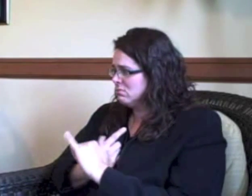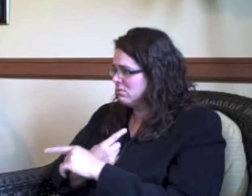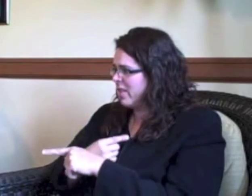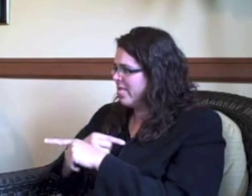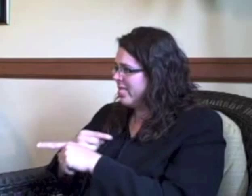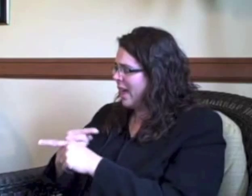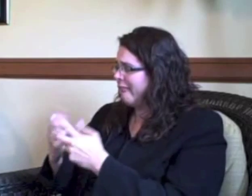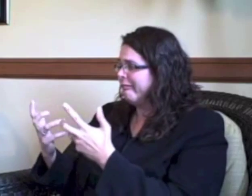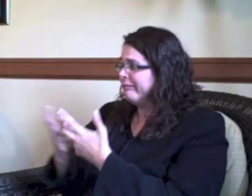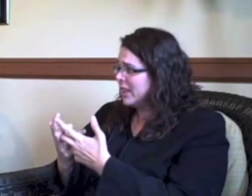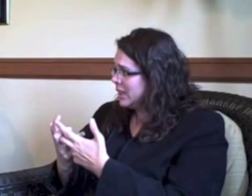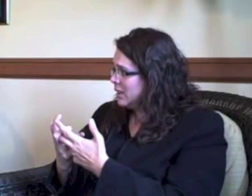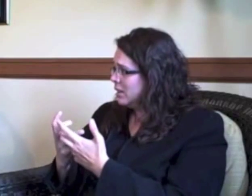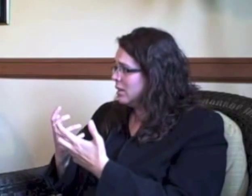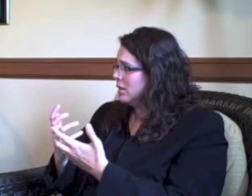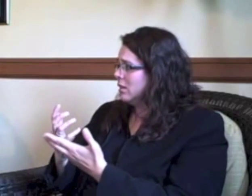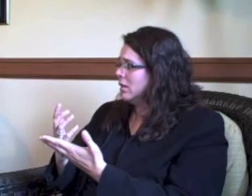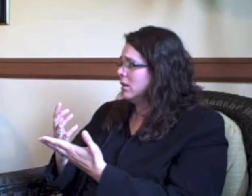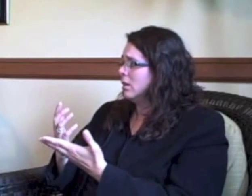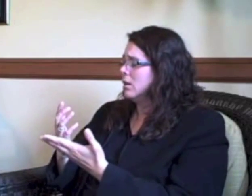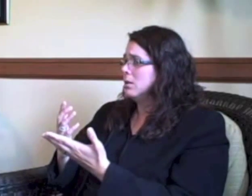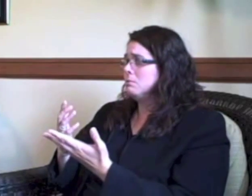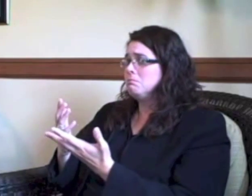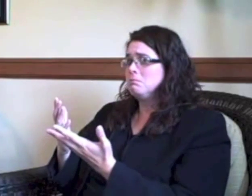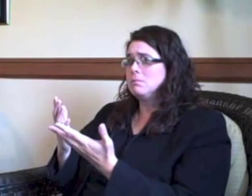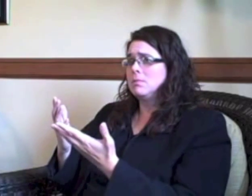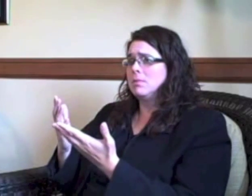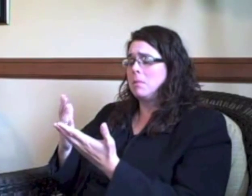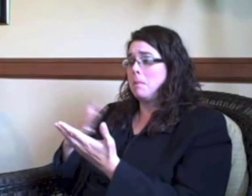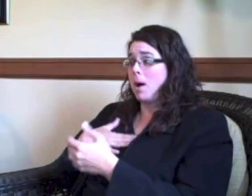alone, and it just fit.